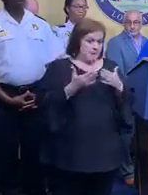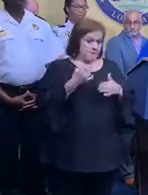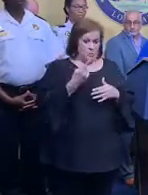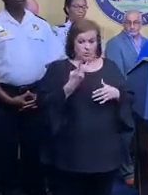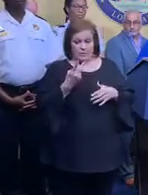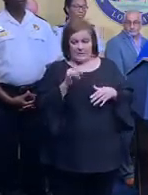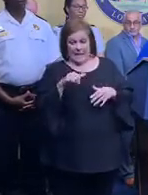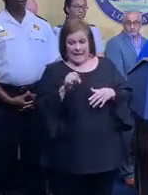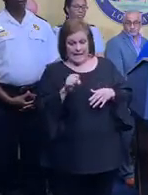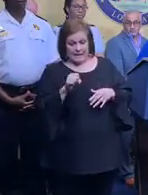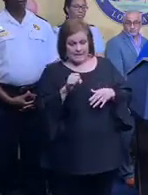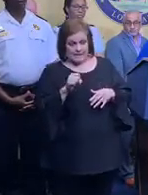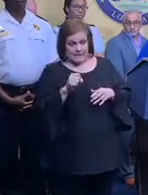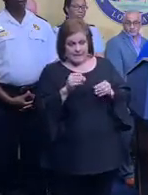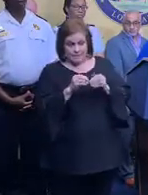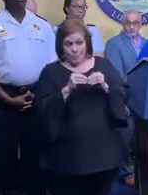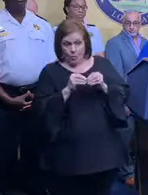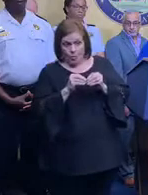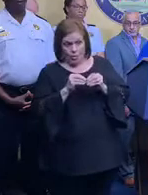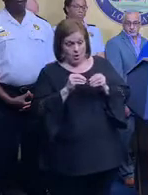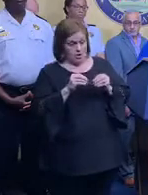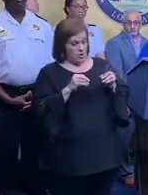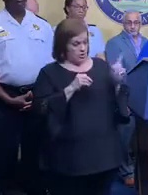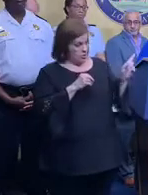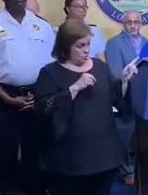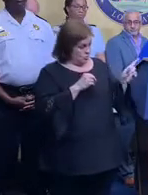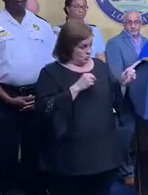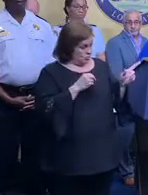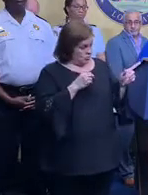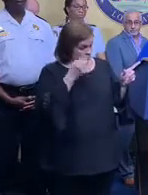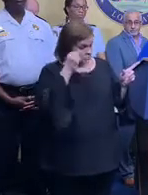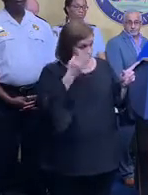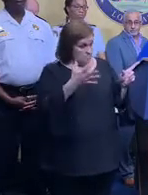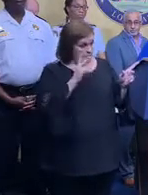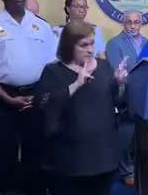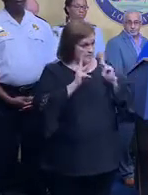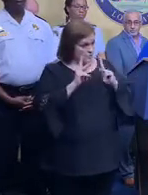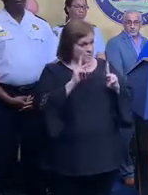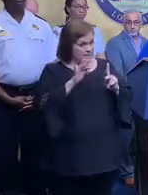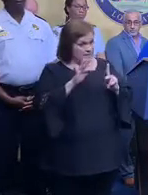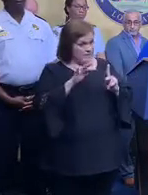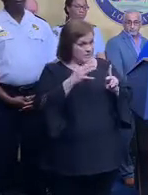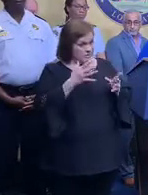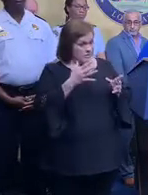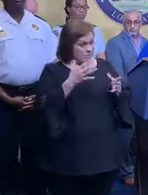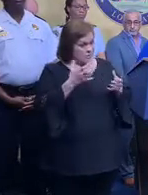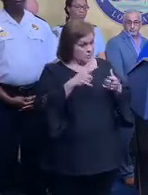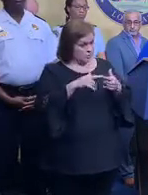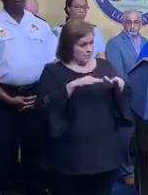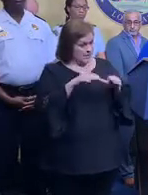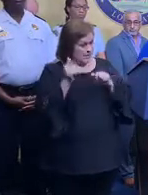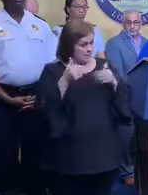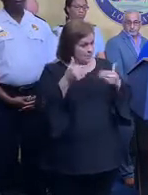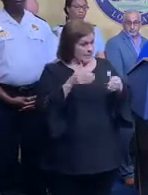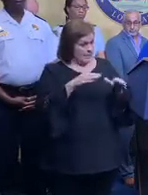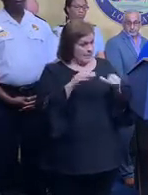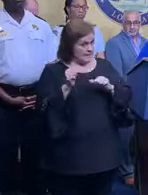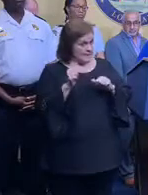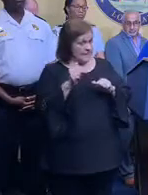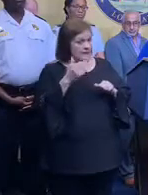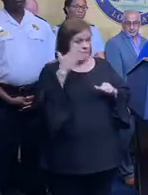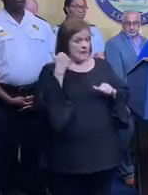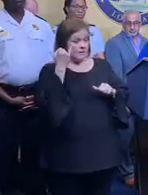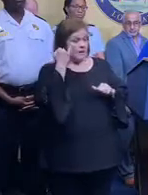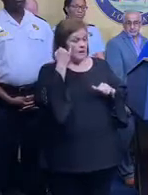encourage people, if they can leave, to leave? Simply because, if we get as much rain as we did, people will not be